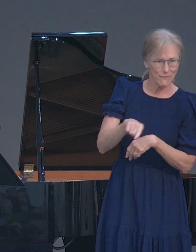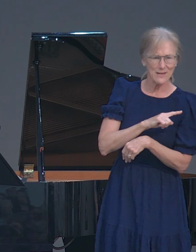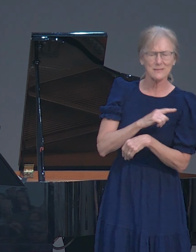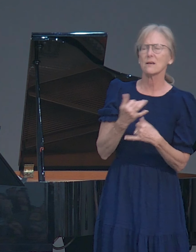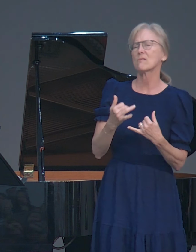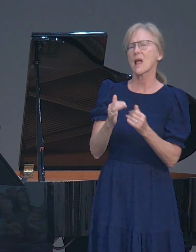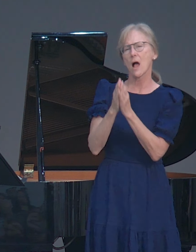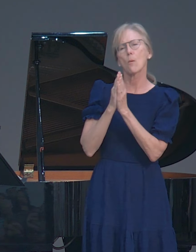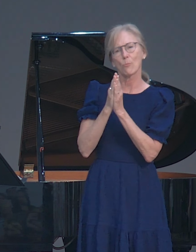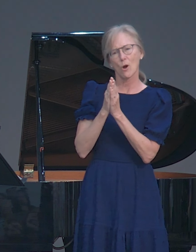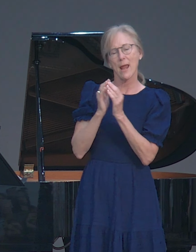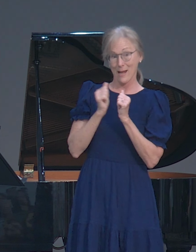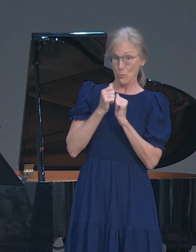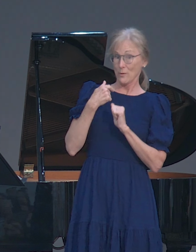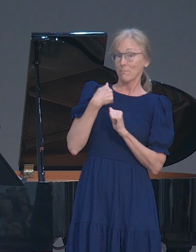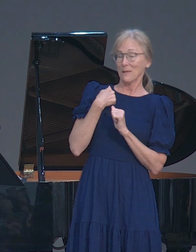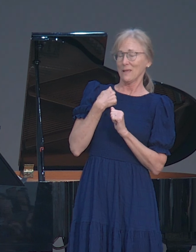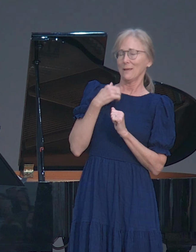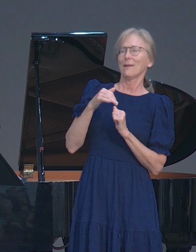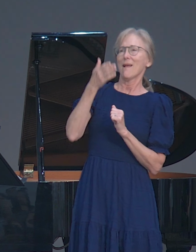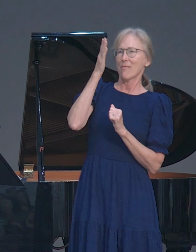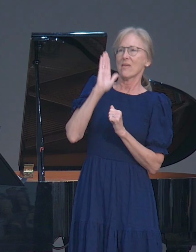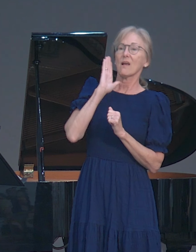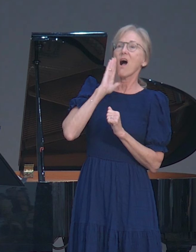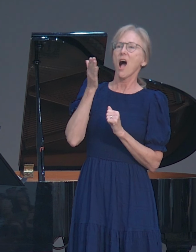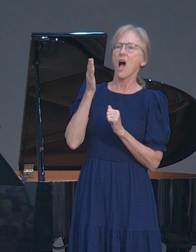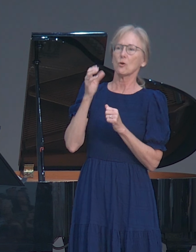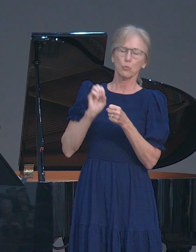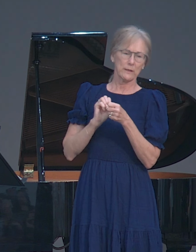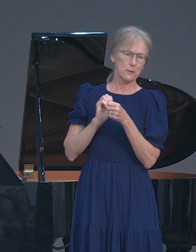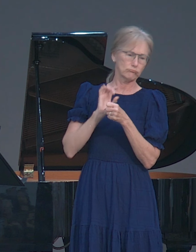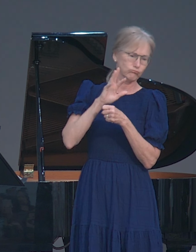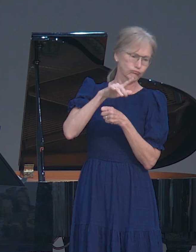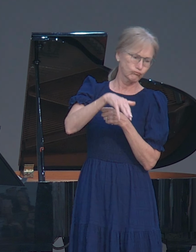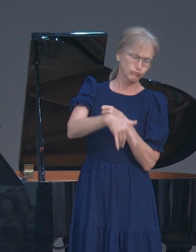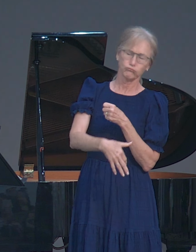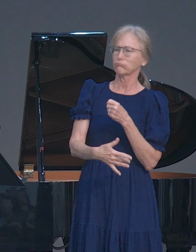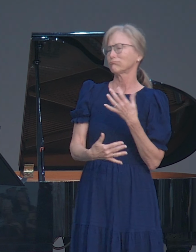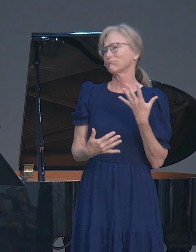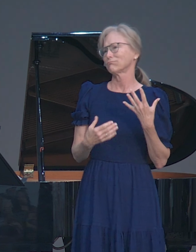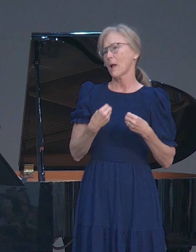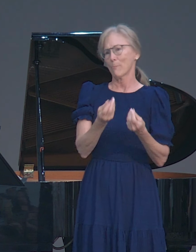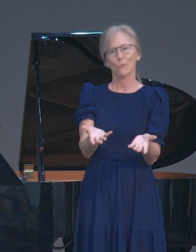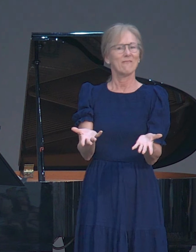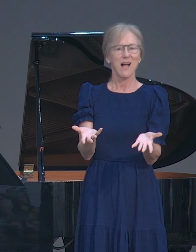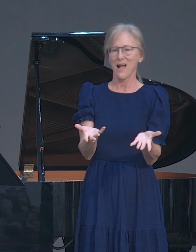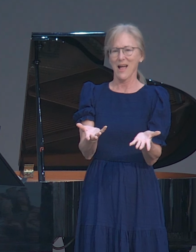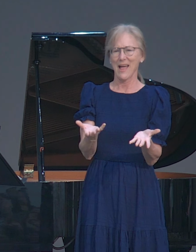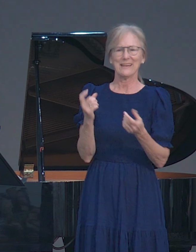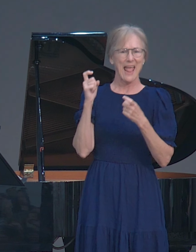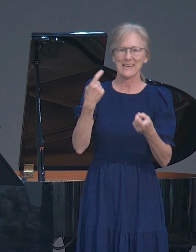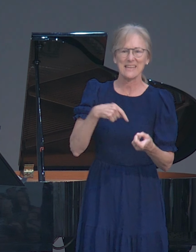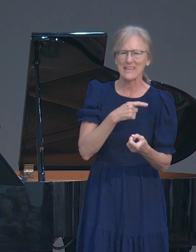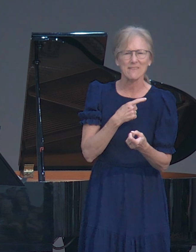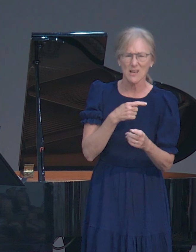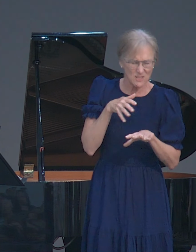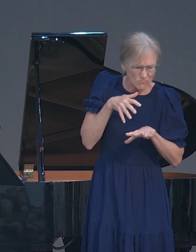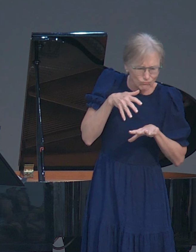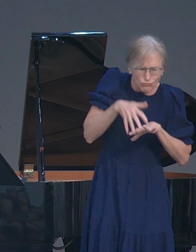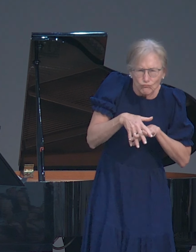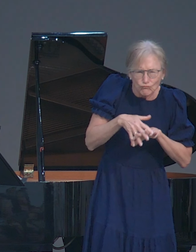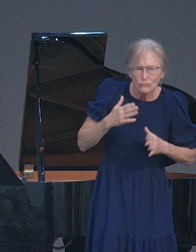me that God would provide abundantly through us, that God would infuse our church with intense joy as we give